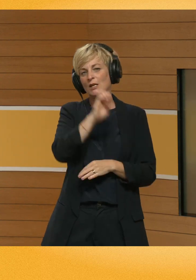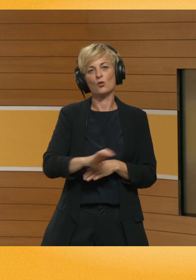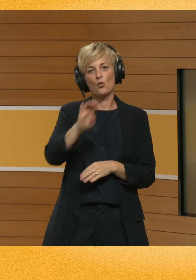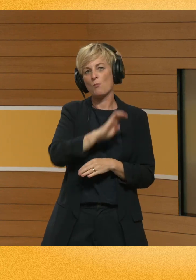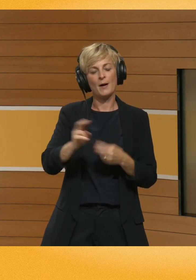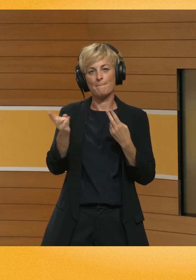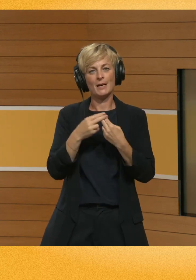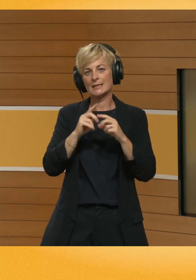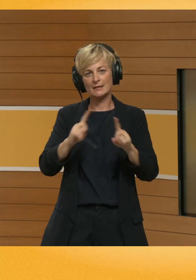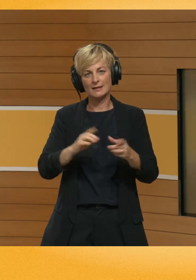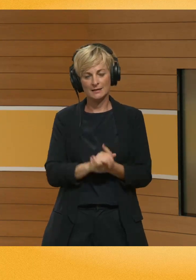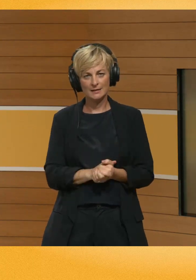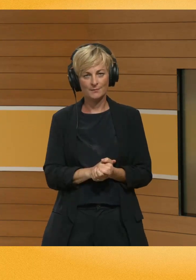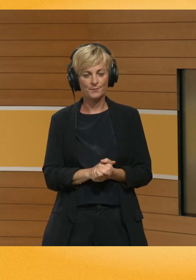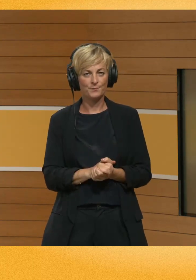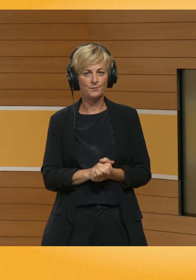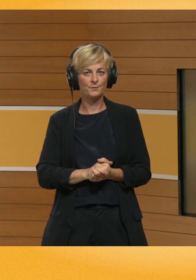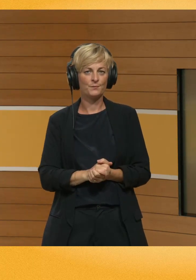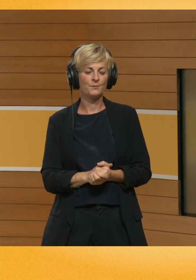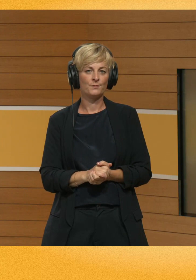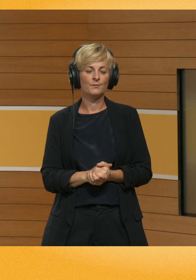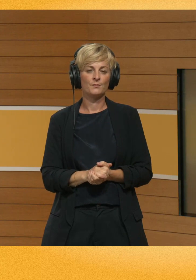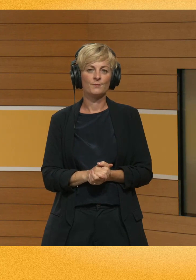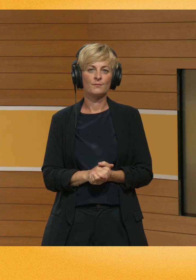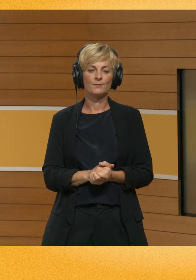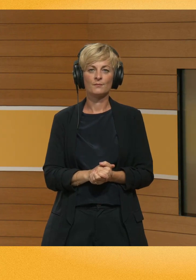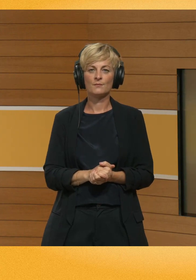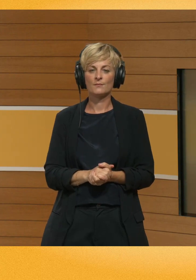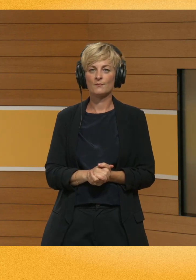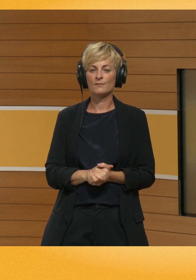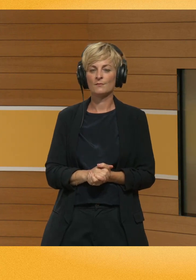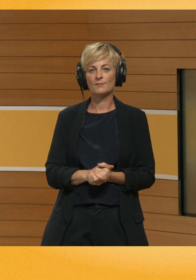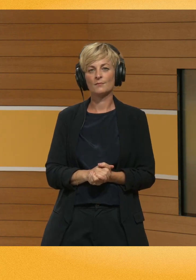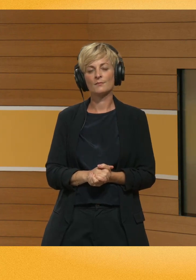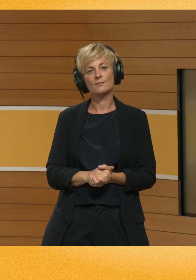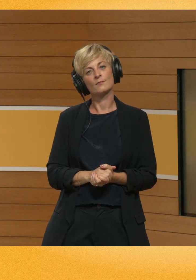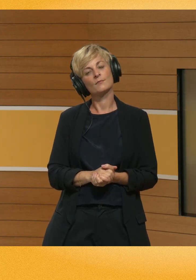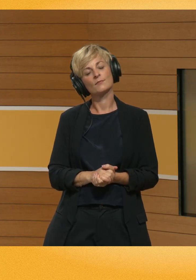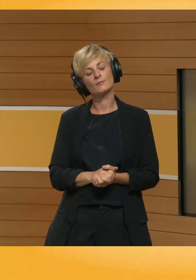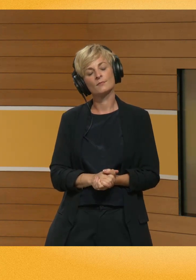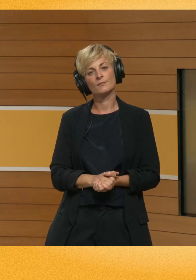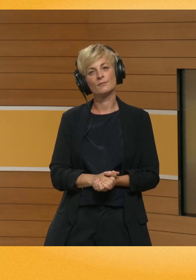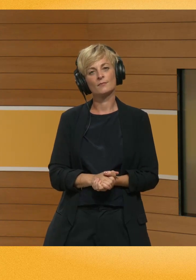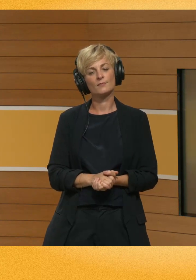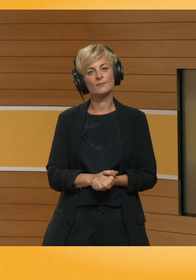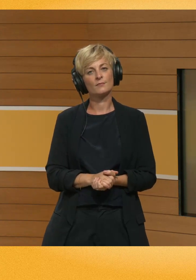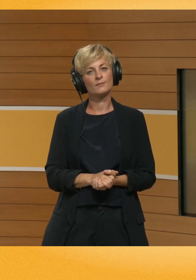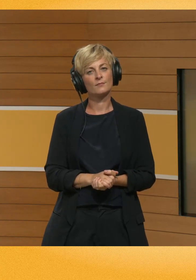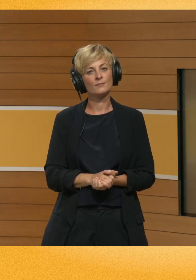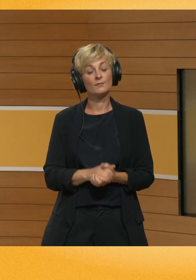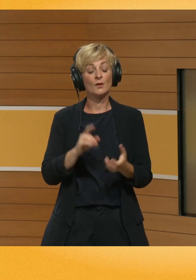a difference that we have noted, and I think it's more common across Europe, but